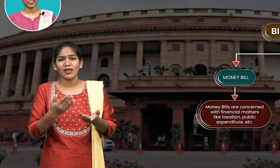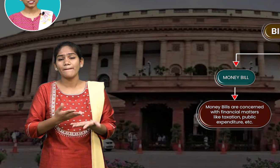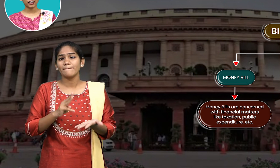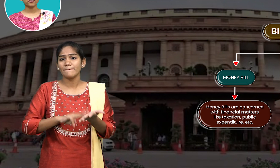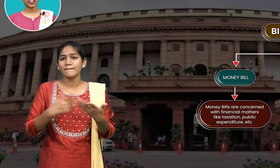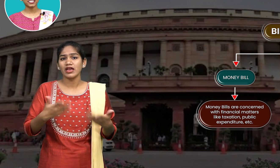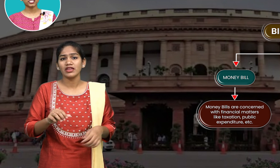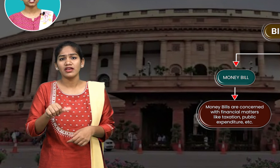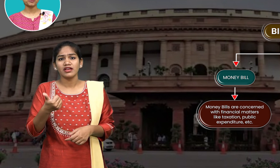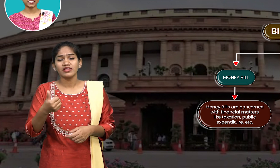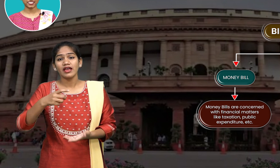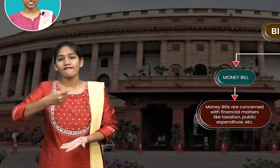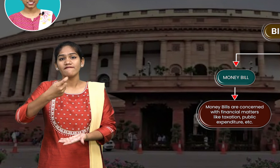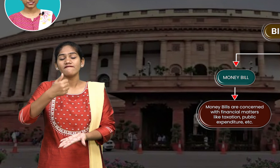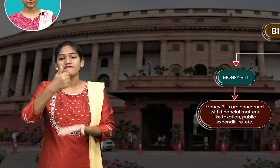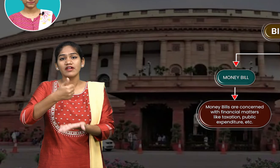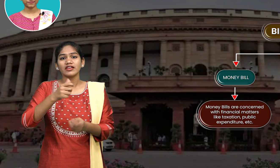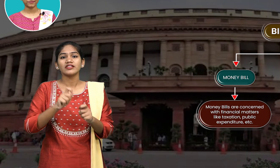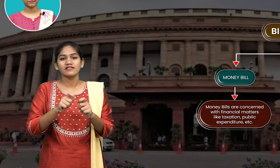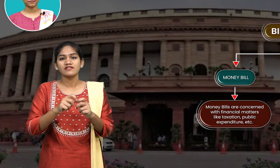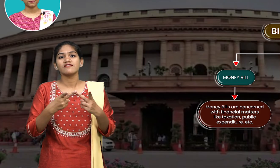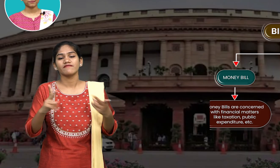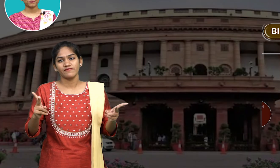other than financial matters.